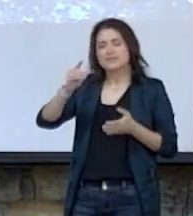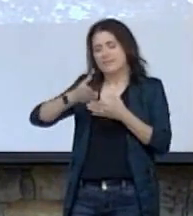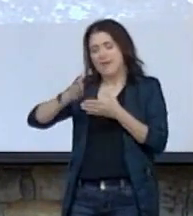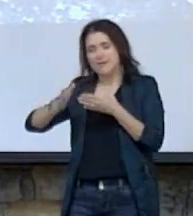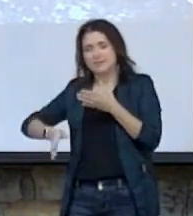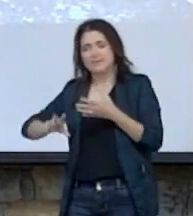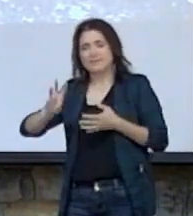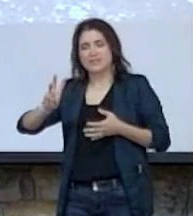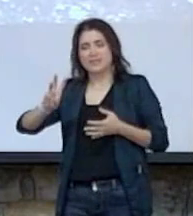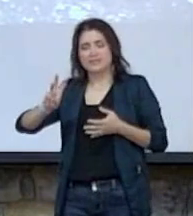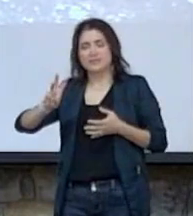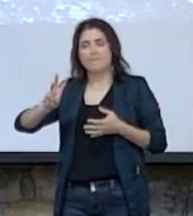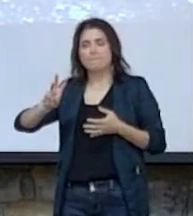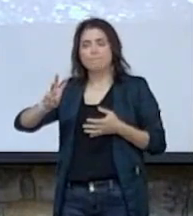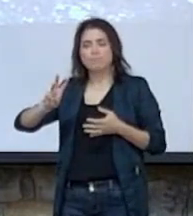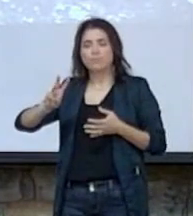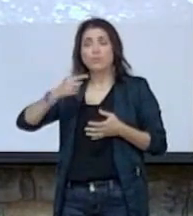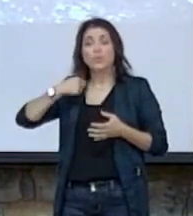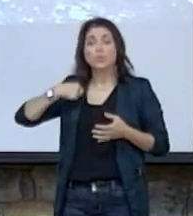The end of verse 6.